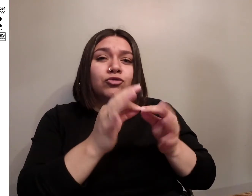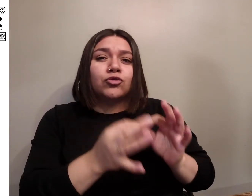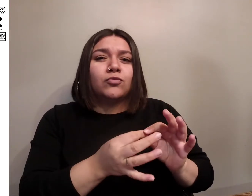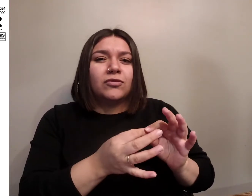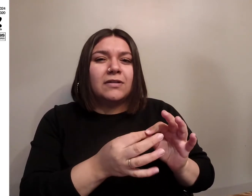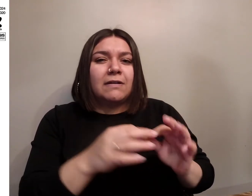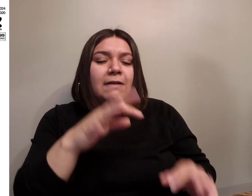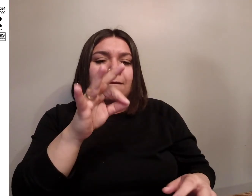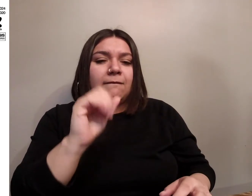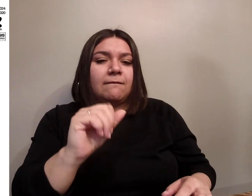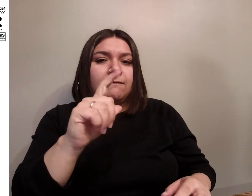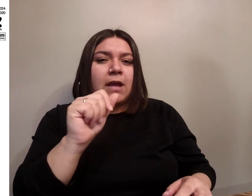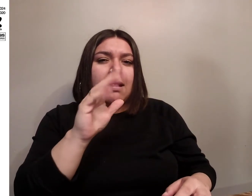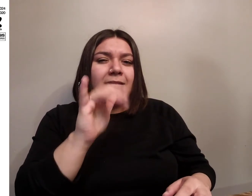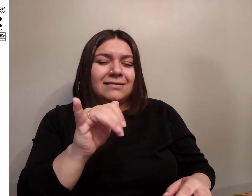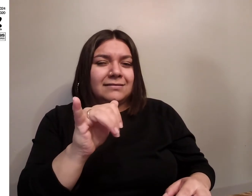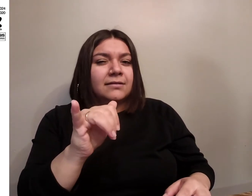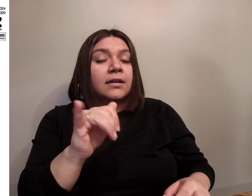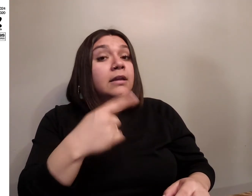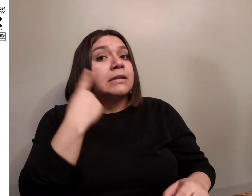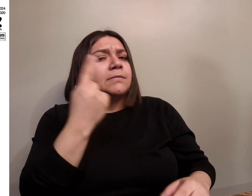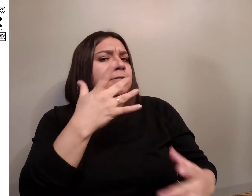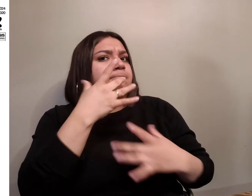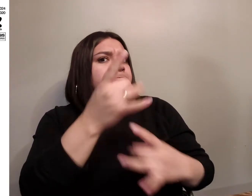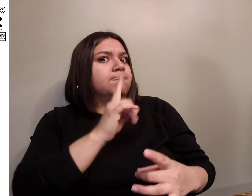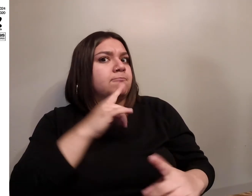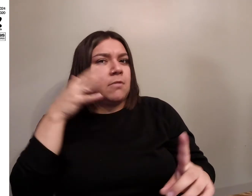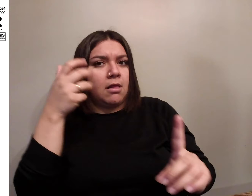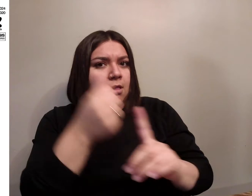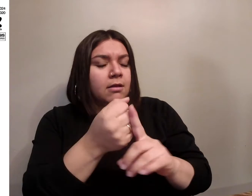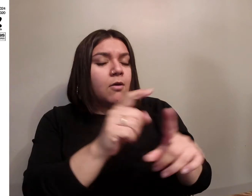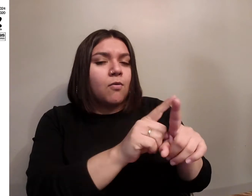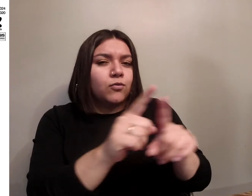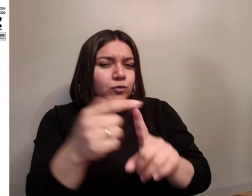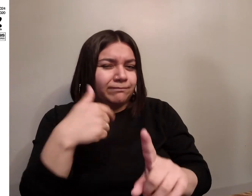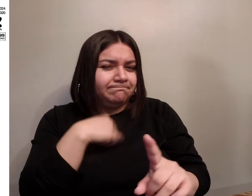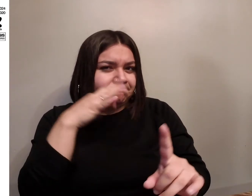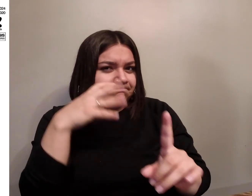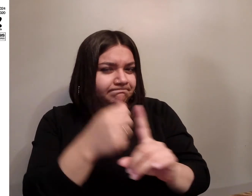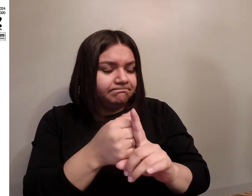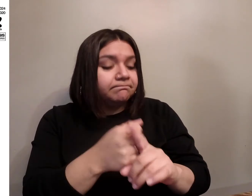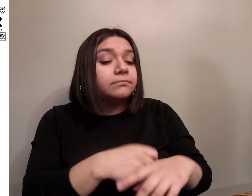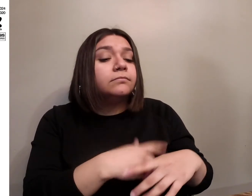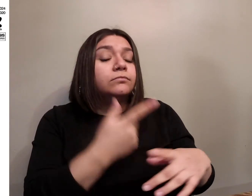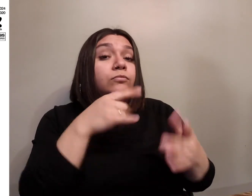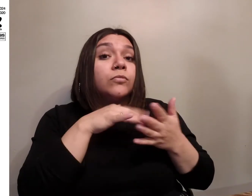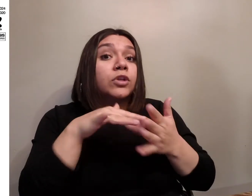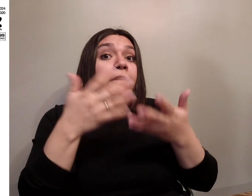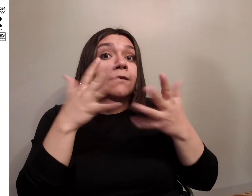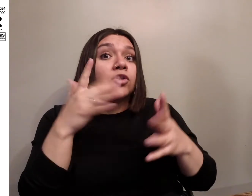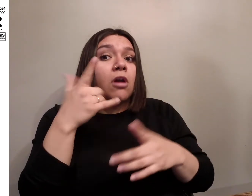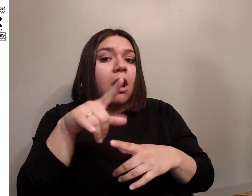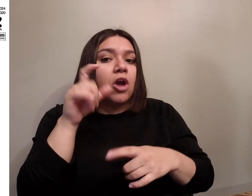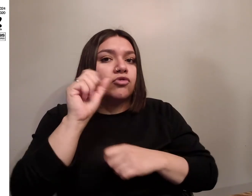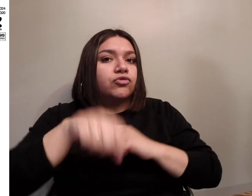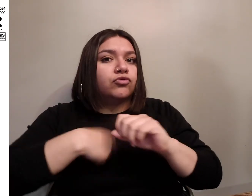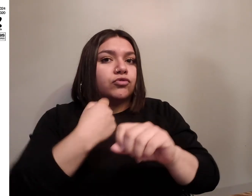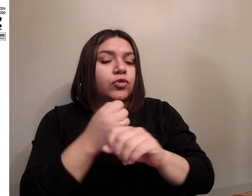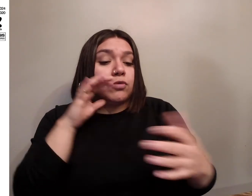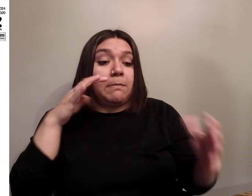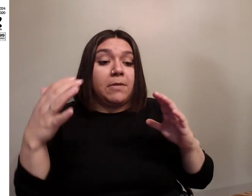that you've spoken about the interpretive fallacy, and it's something that interests me greatly